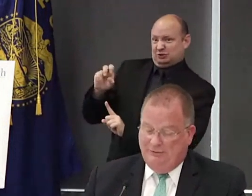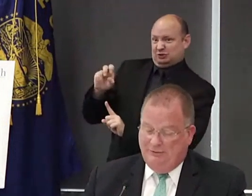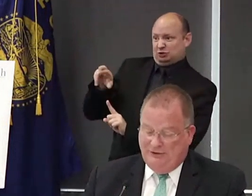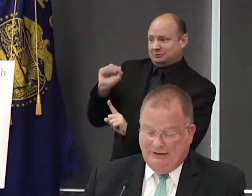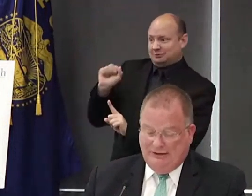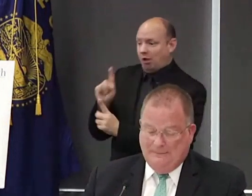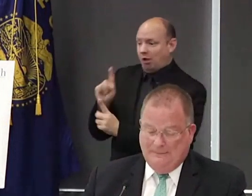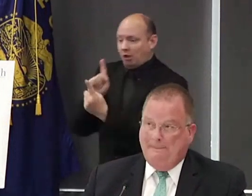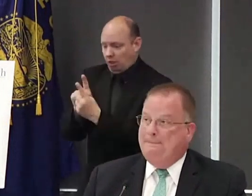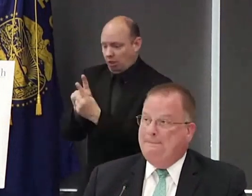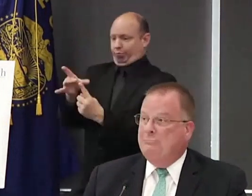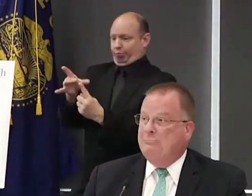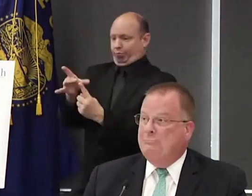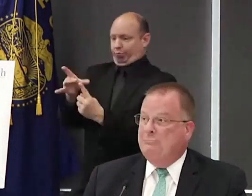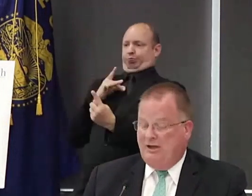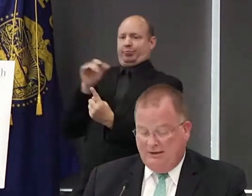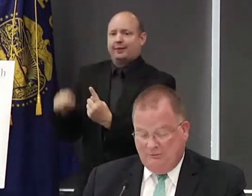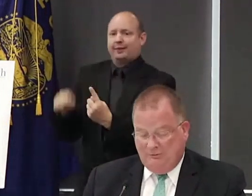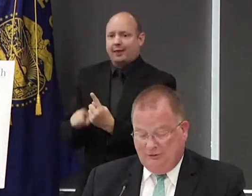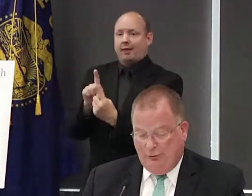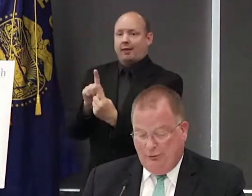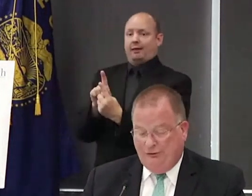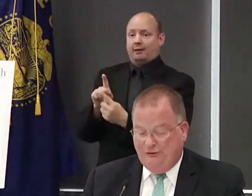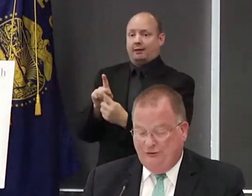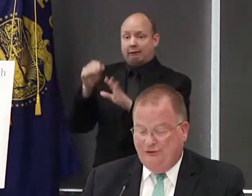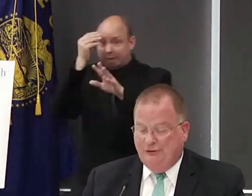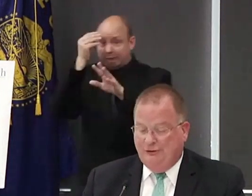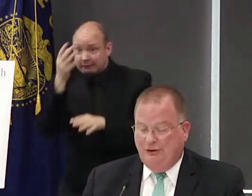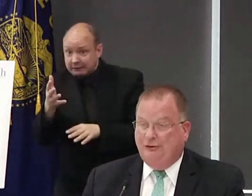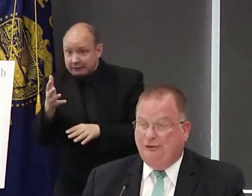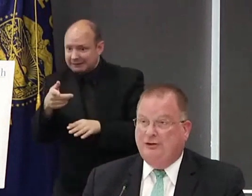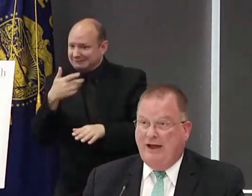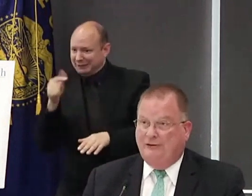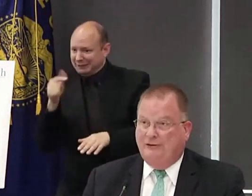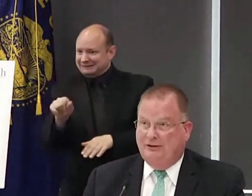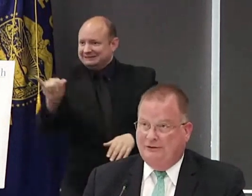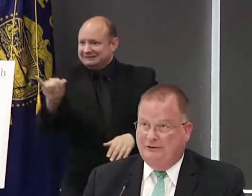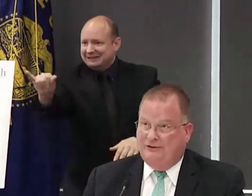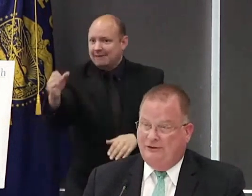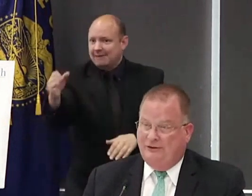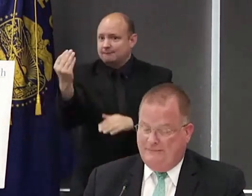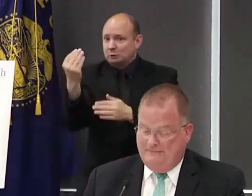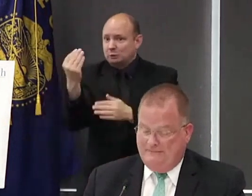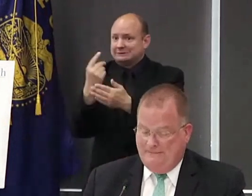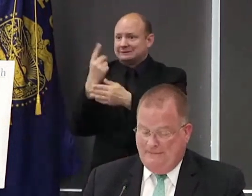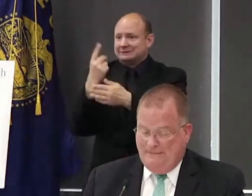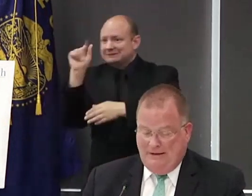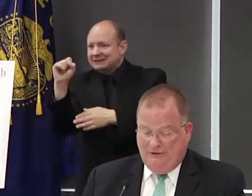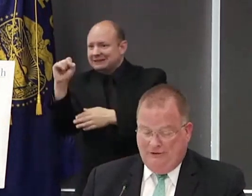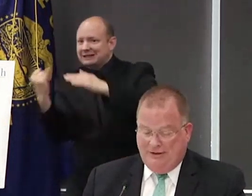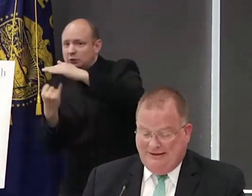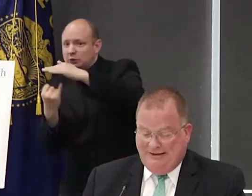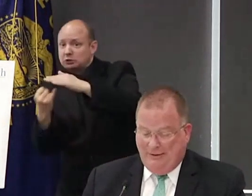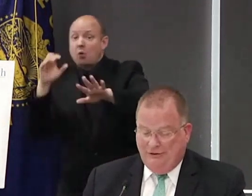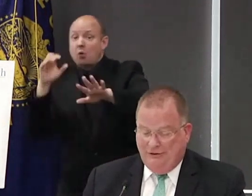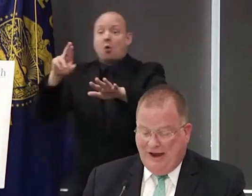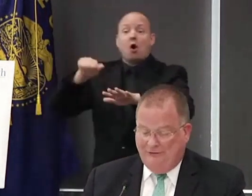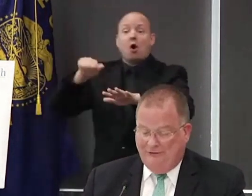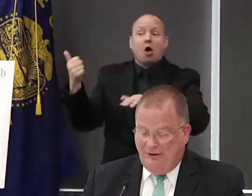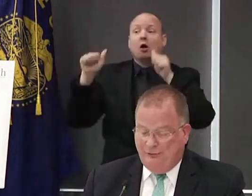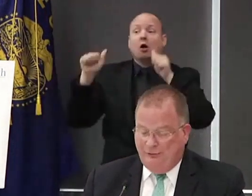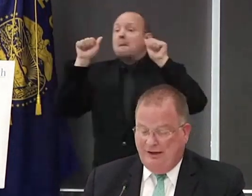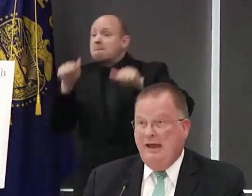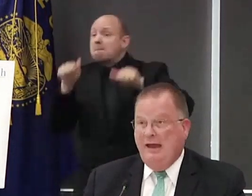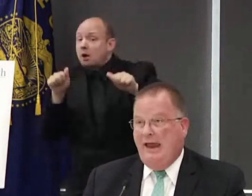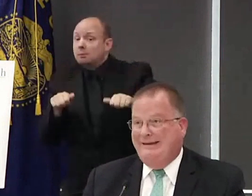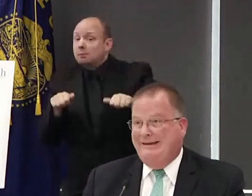if they become sick, and connect them to support services, including alternative housing if necessary, so they can keep others out